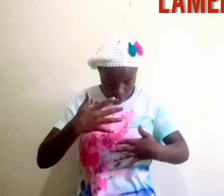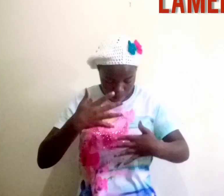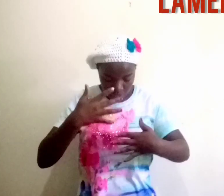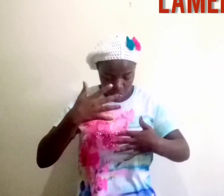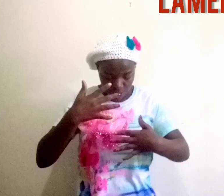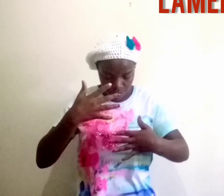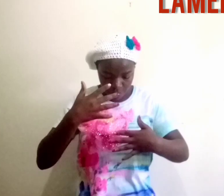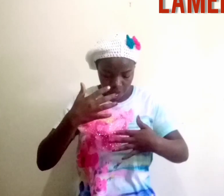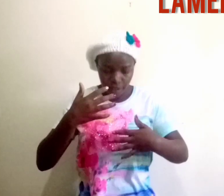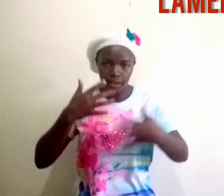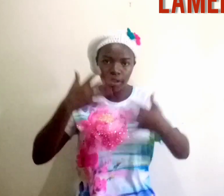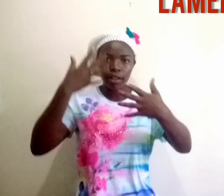Lamentations.